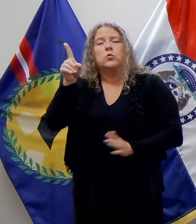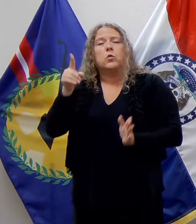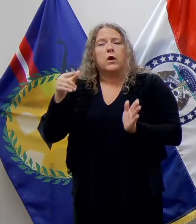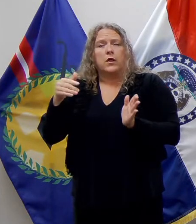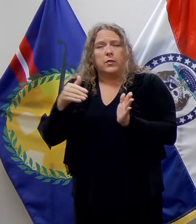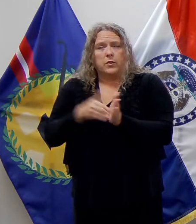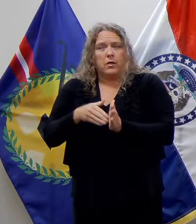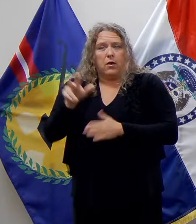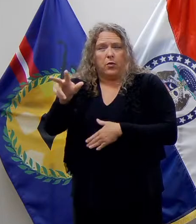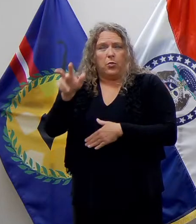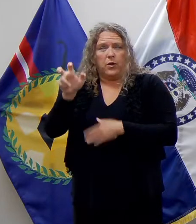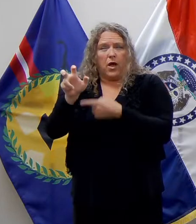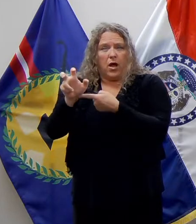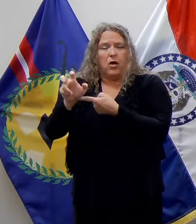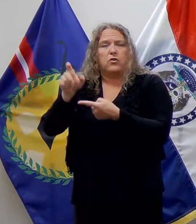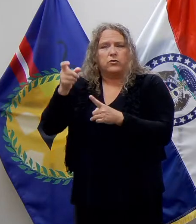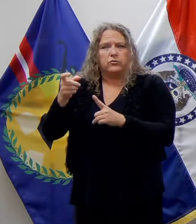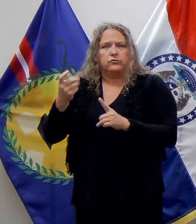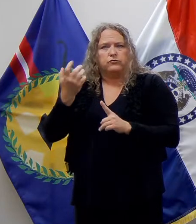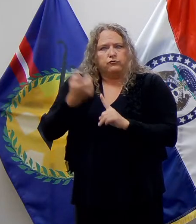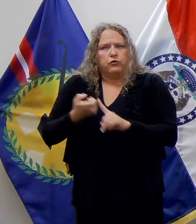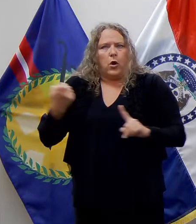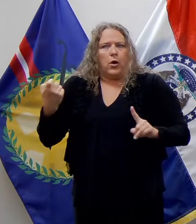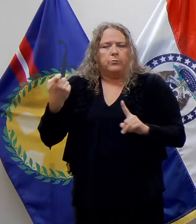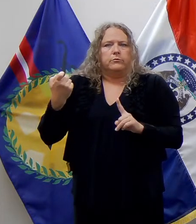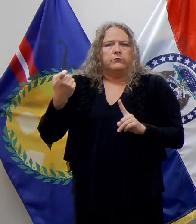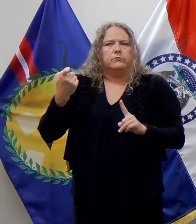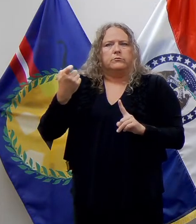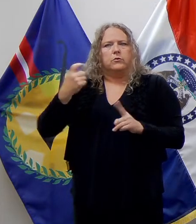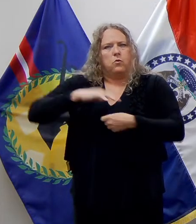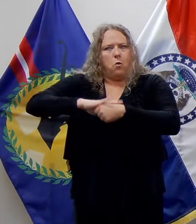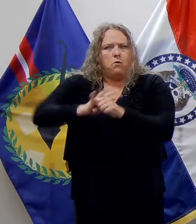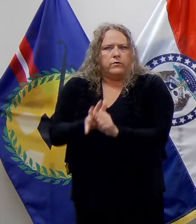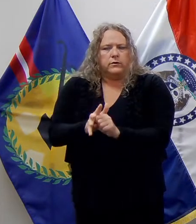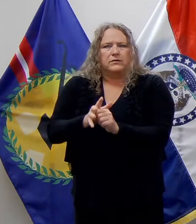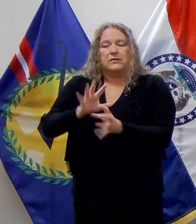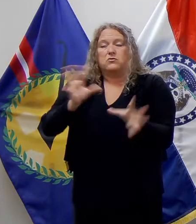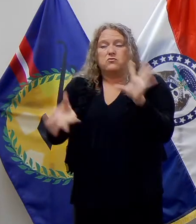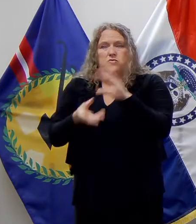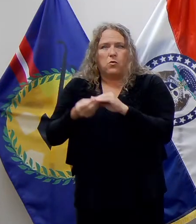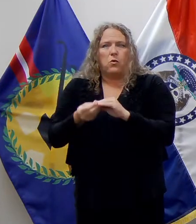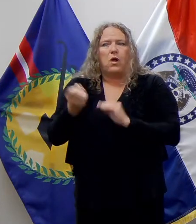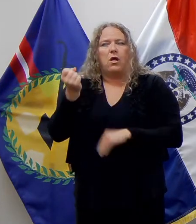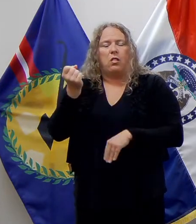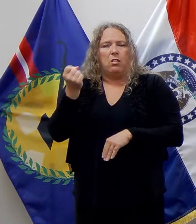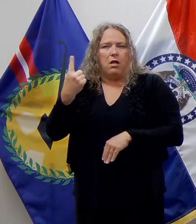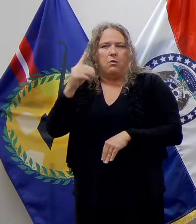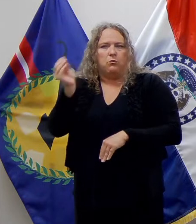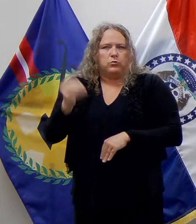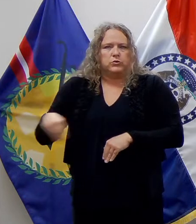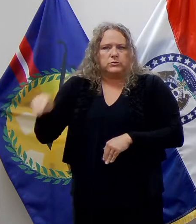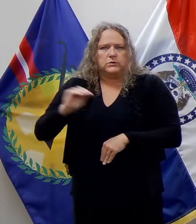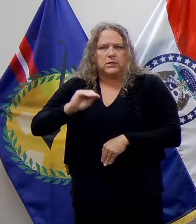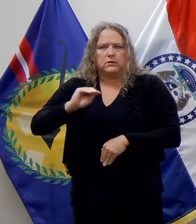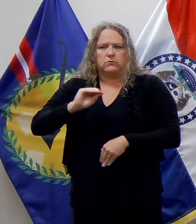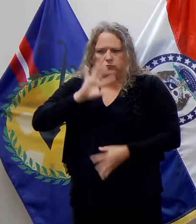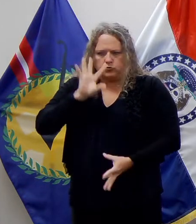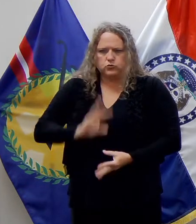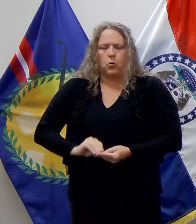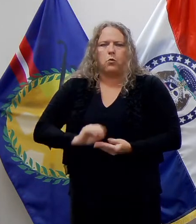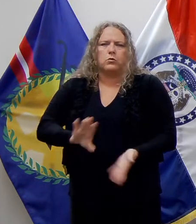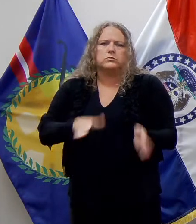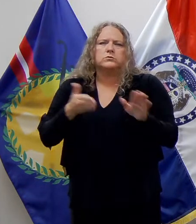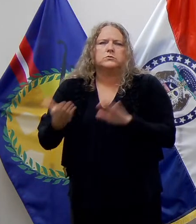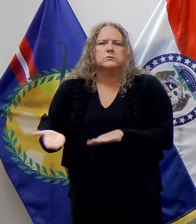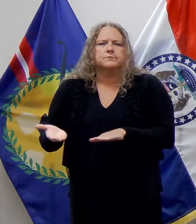1,310 were caused by COVID-19, accounting for 11% of all deaths. Similar to national trends, we